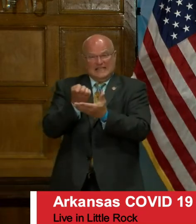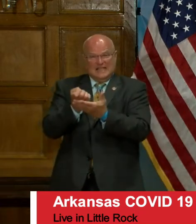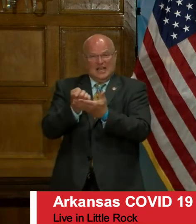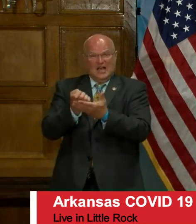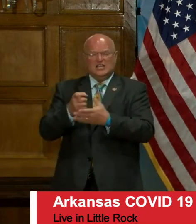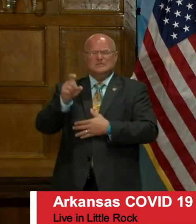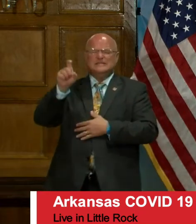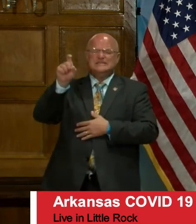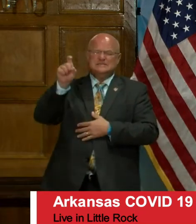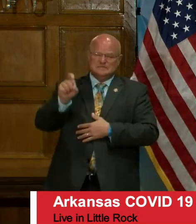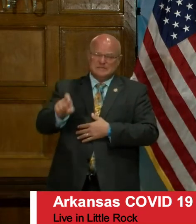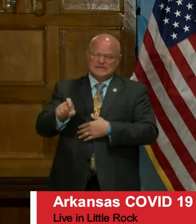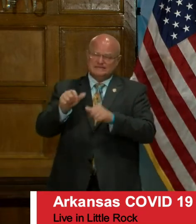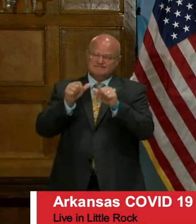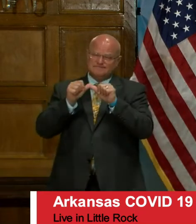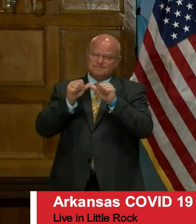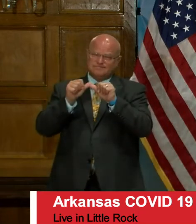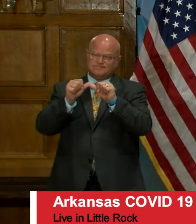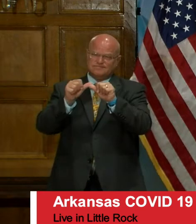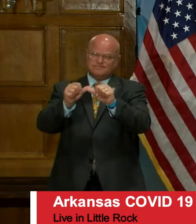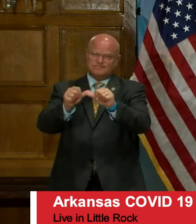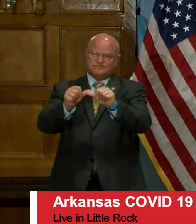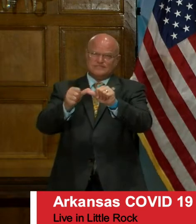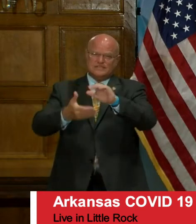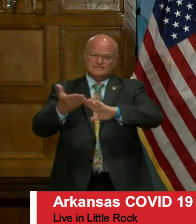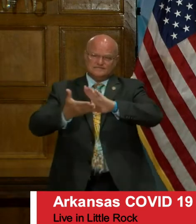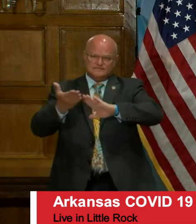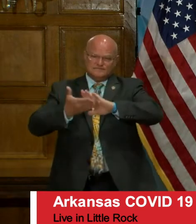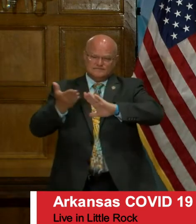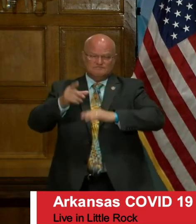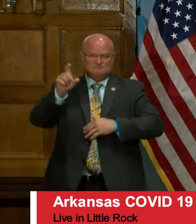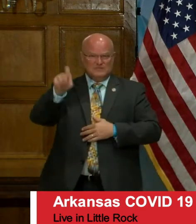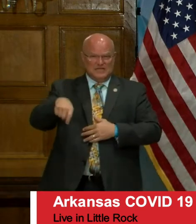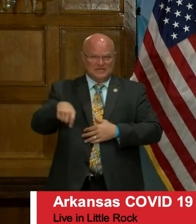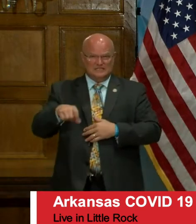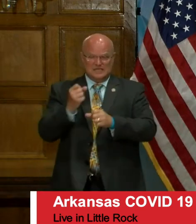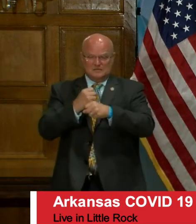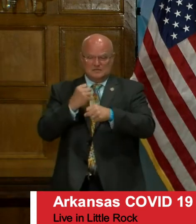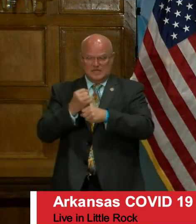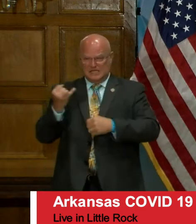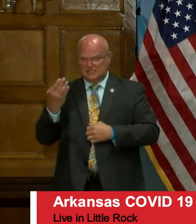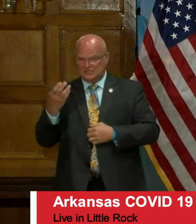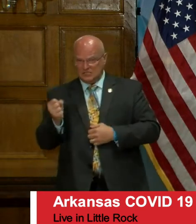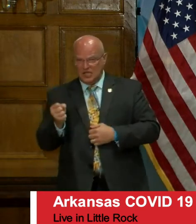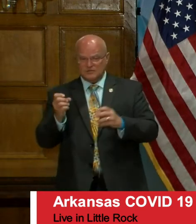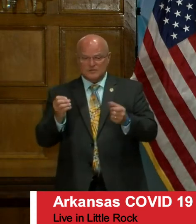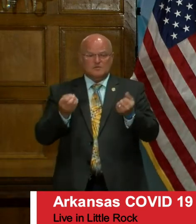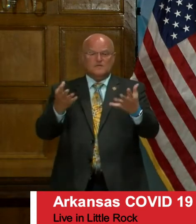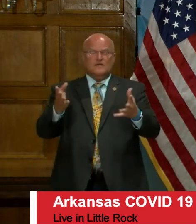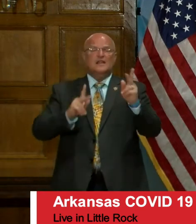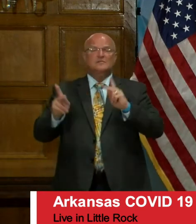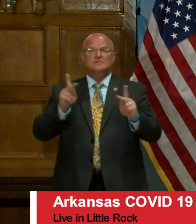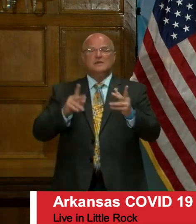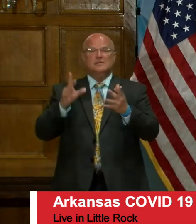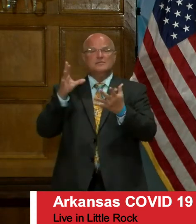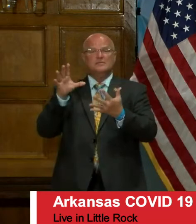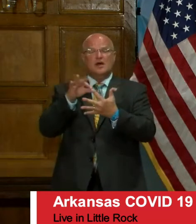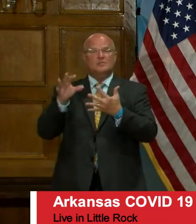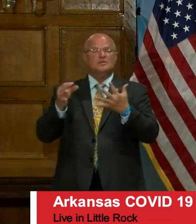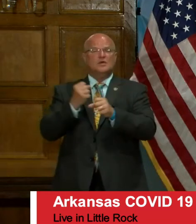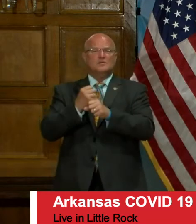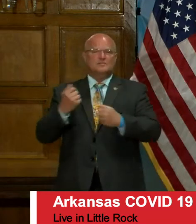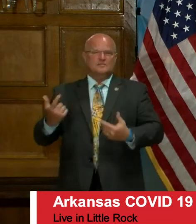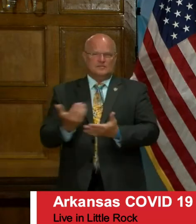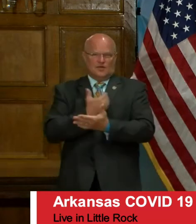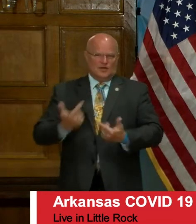economy must keep moving and generating and creating jobs and providing people the opportunity to